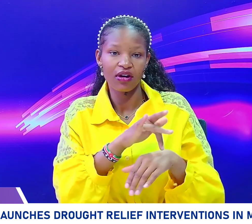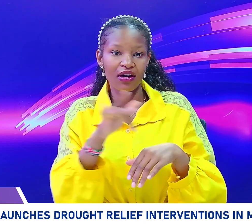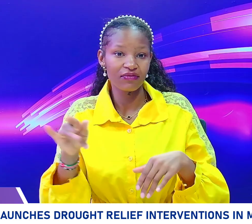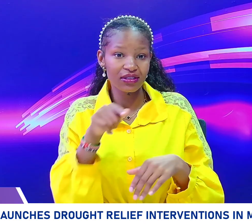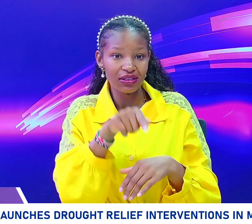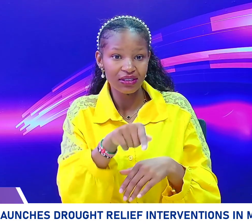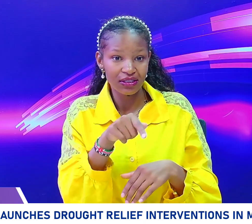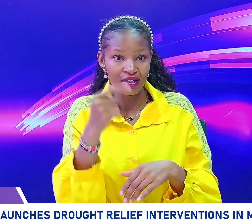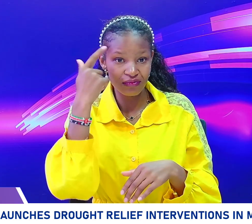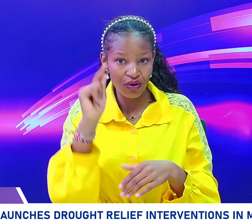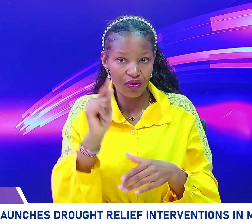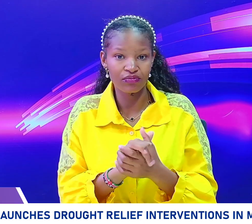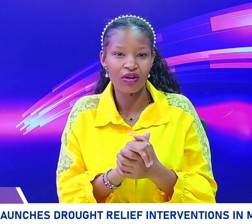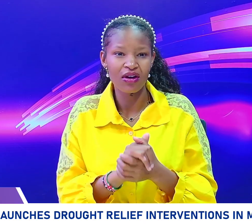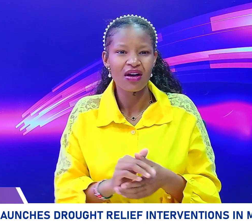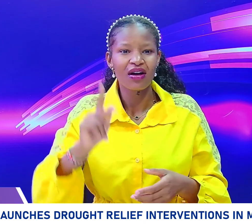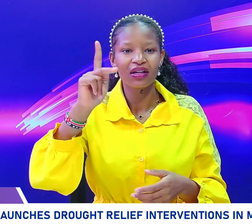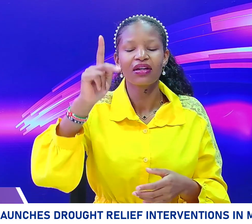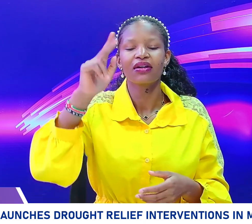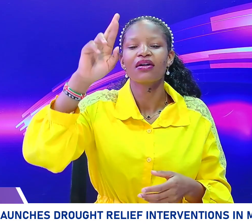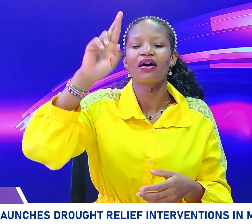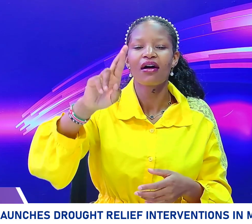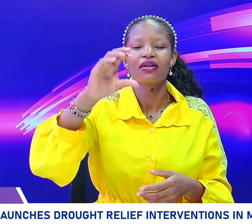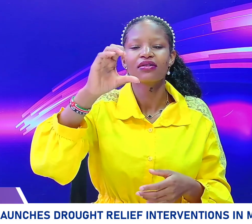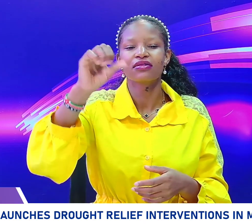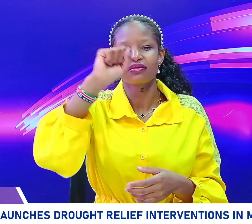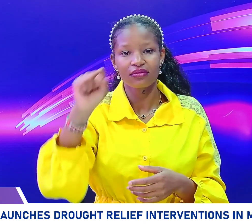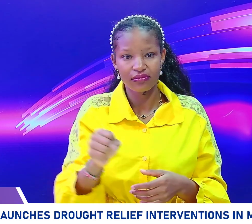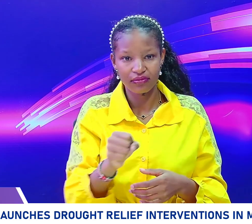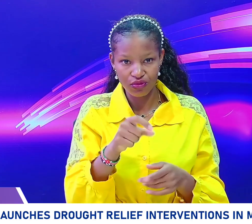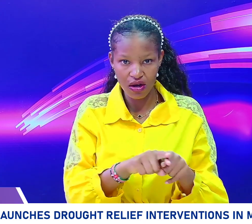distribution to ensure the assistance reaches the most affected areas.